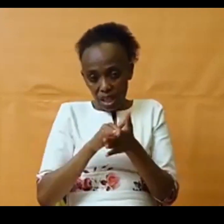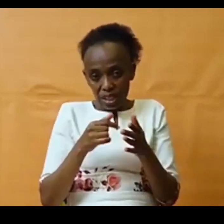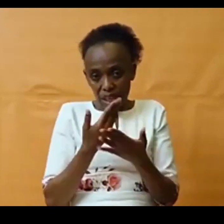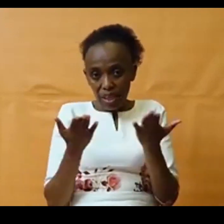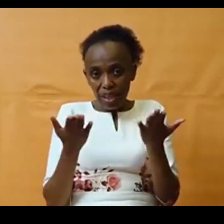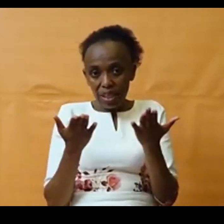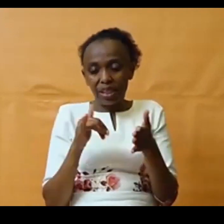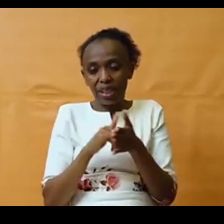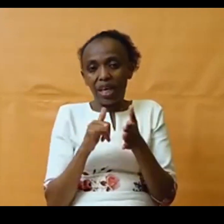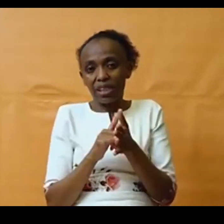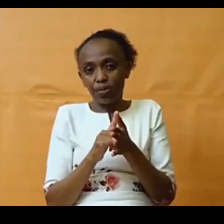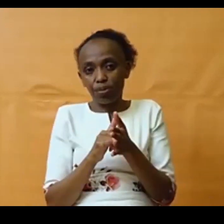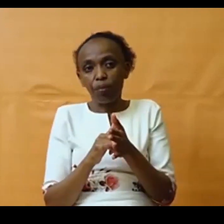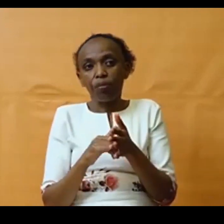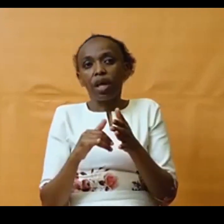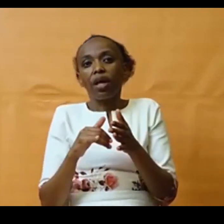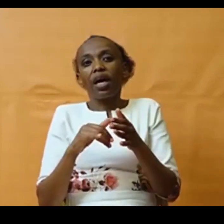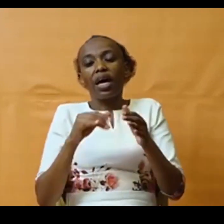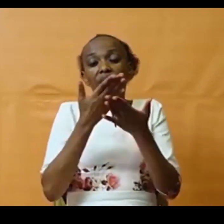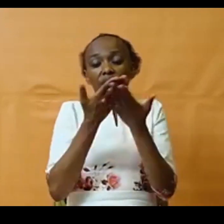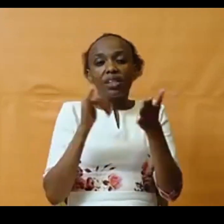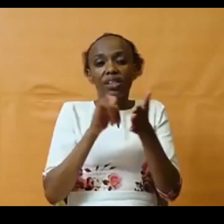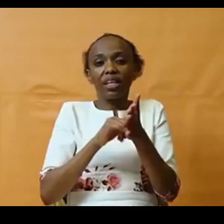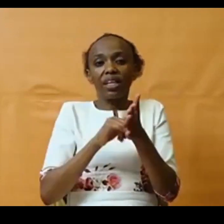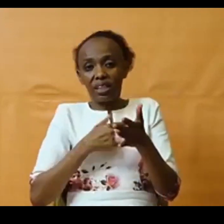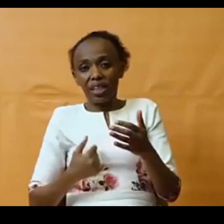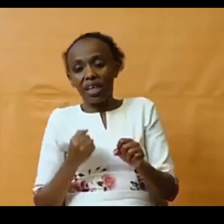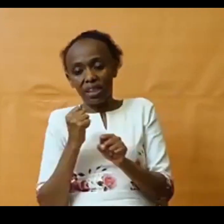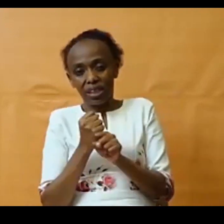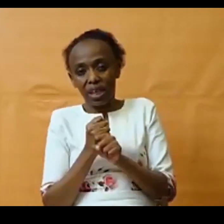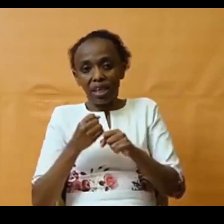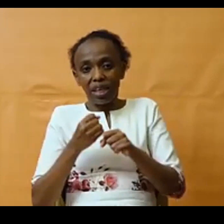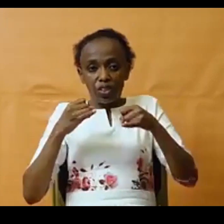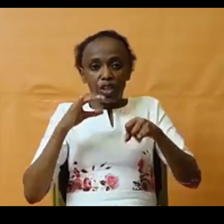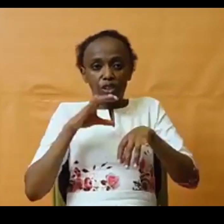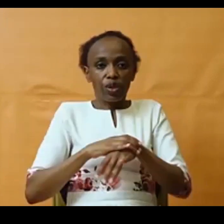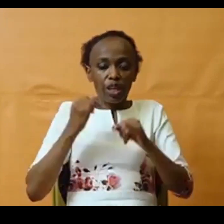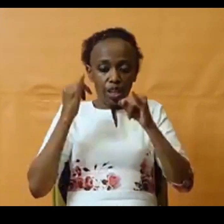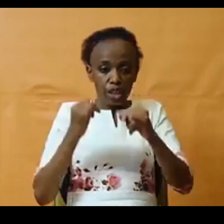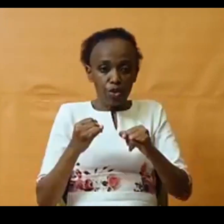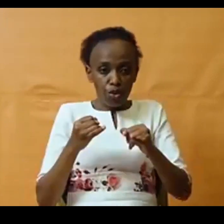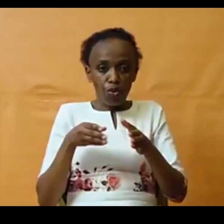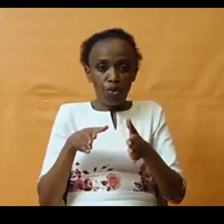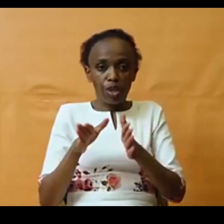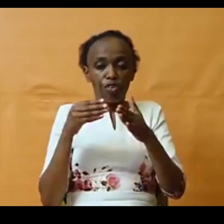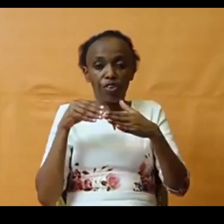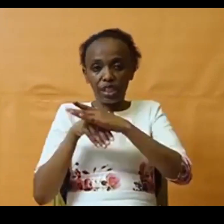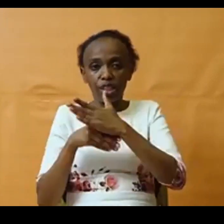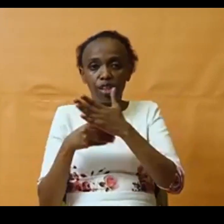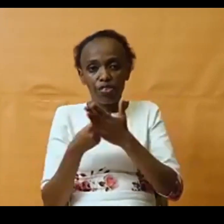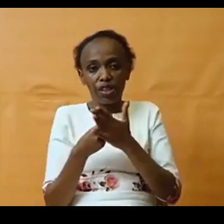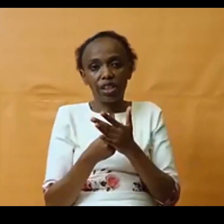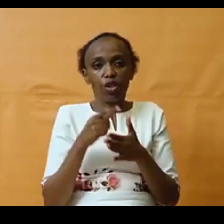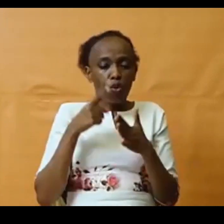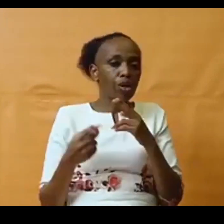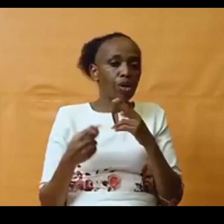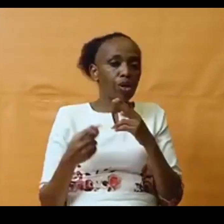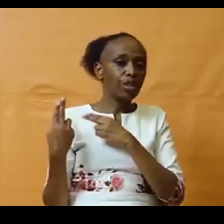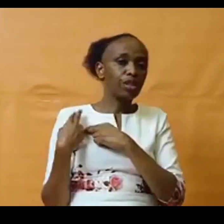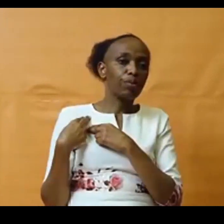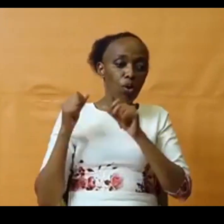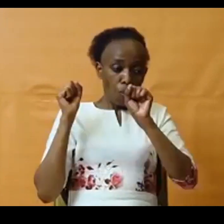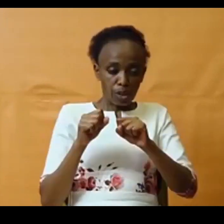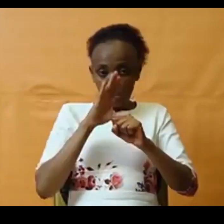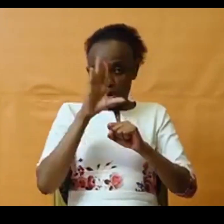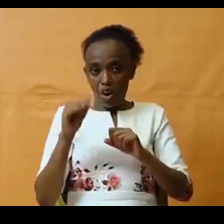pooling finance from different provinces, trying to find new ways of getting access to finance. What role can African organizations